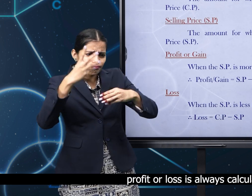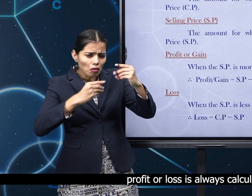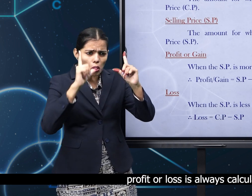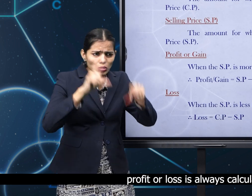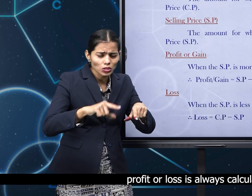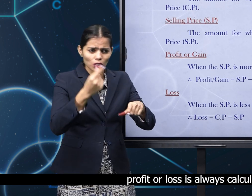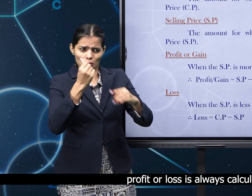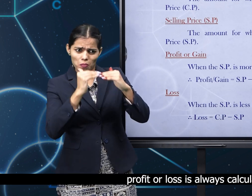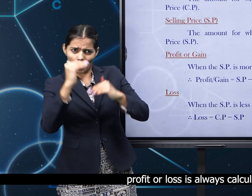on the cost price.